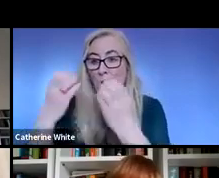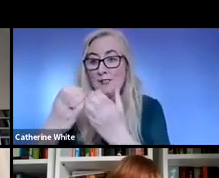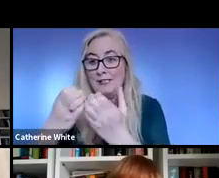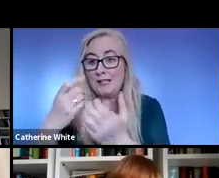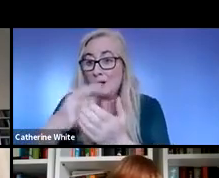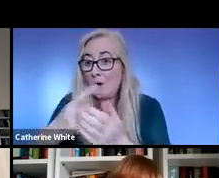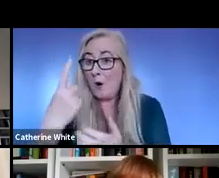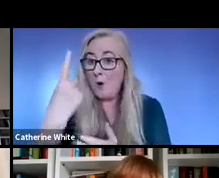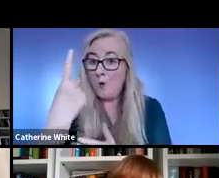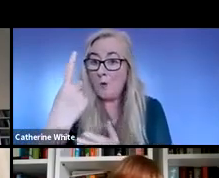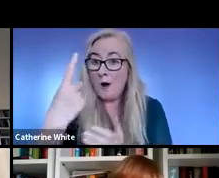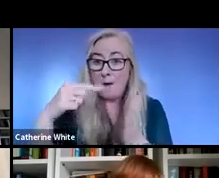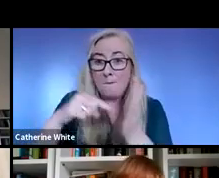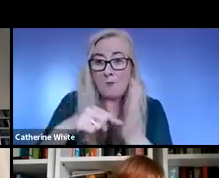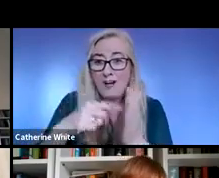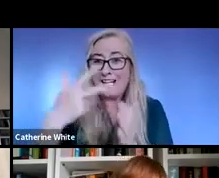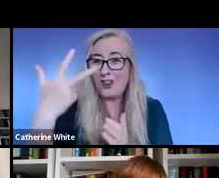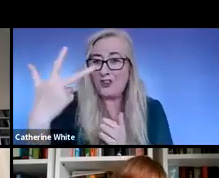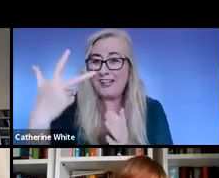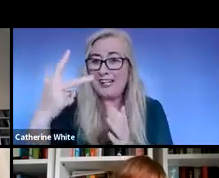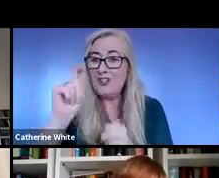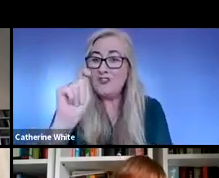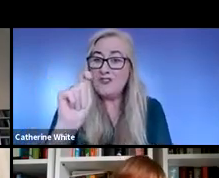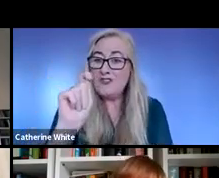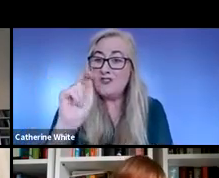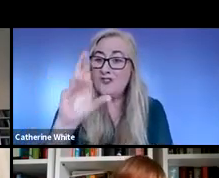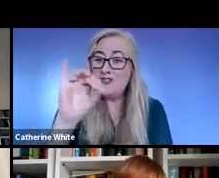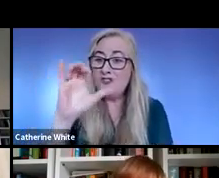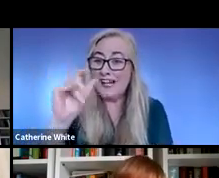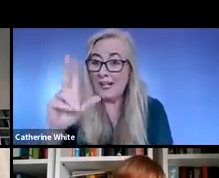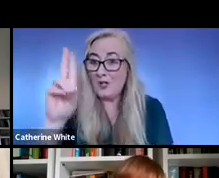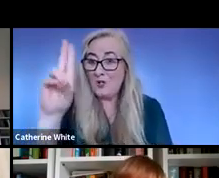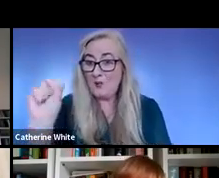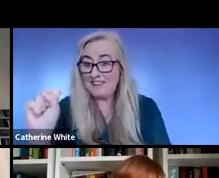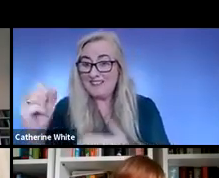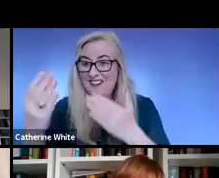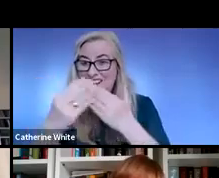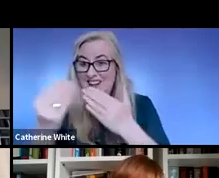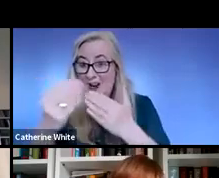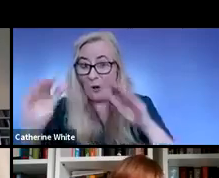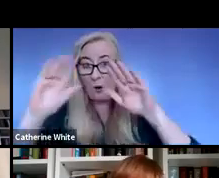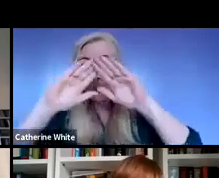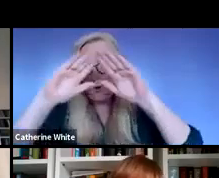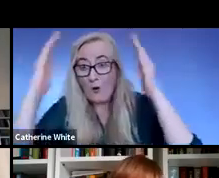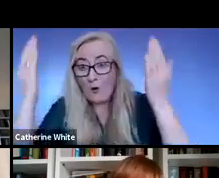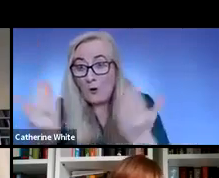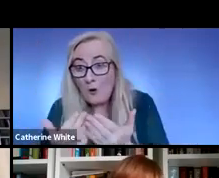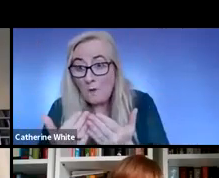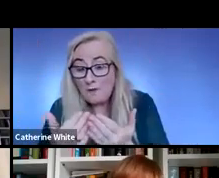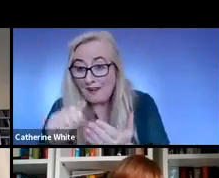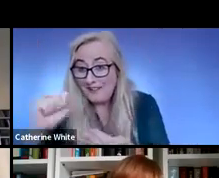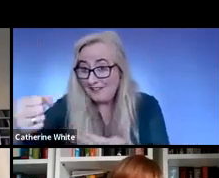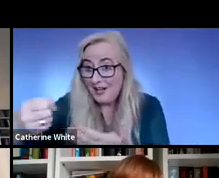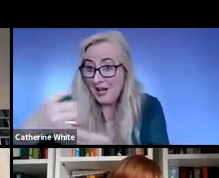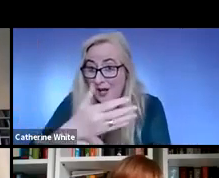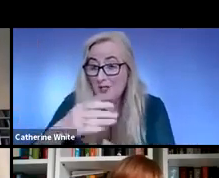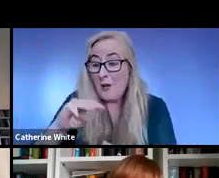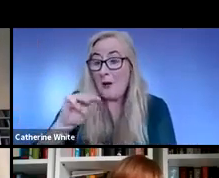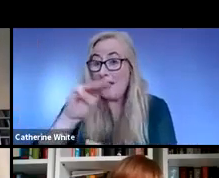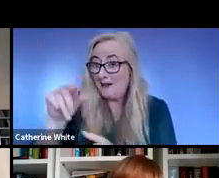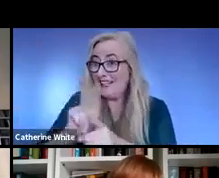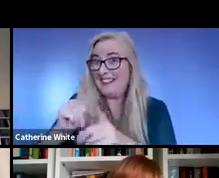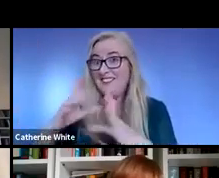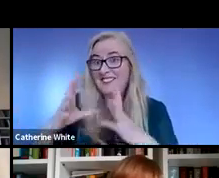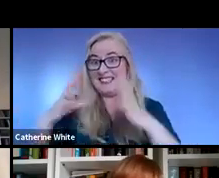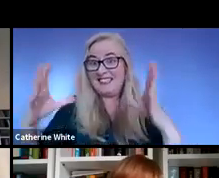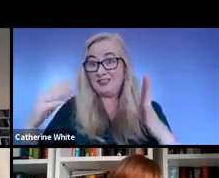about 1.3 trillion US dollars. And whilst that's globally and, is kind of in terms of a population the size of China,